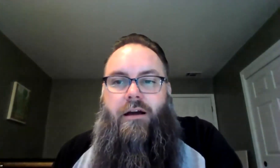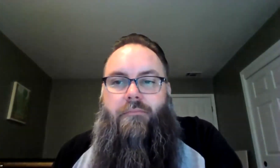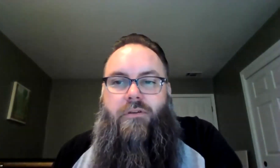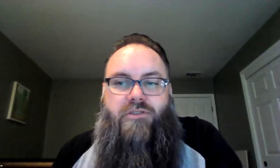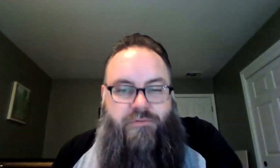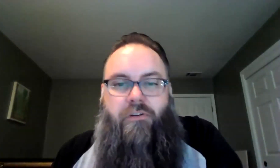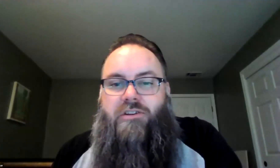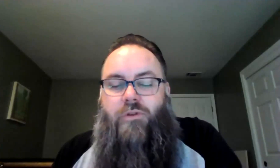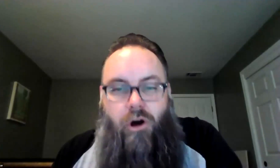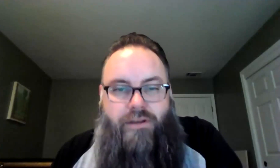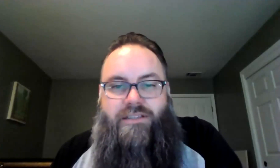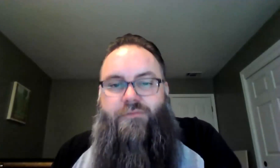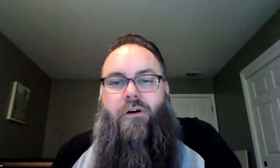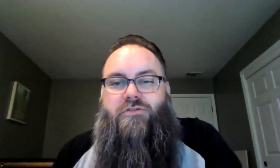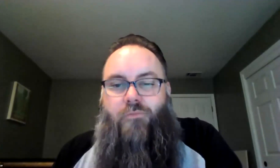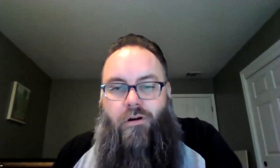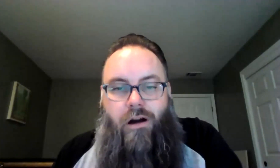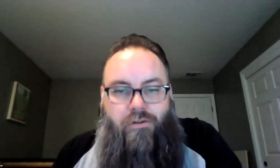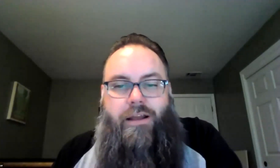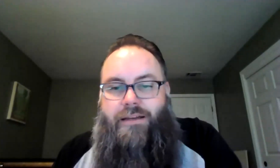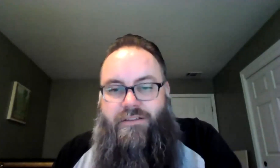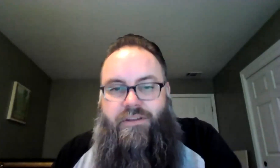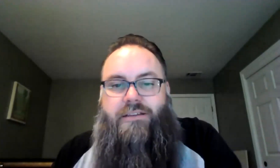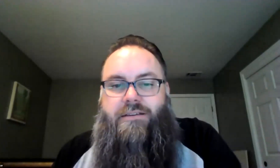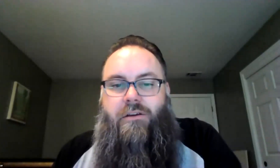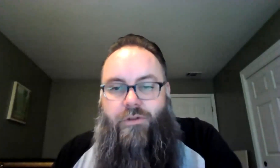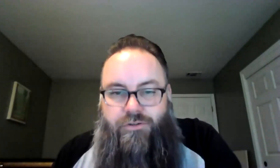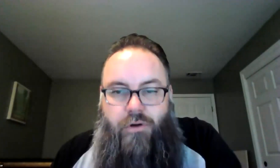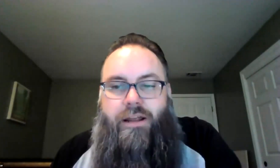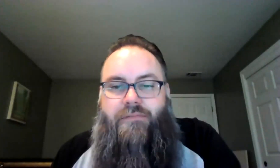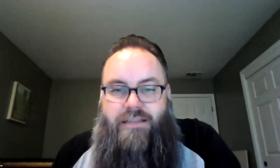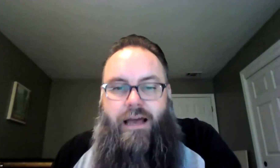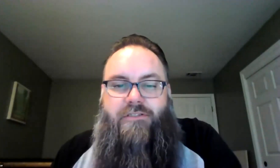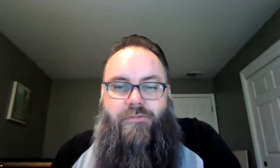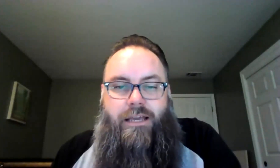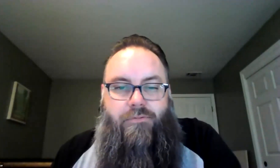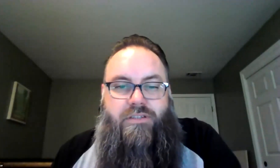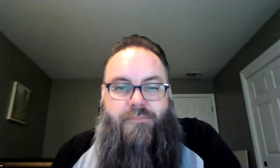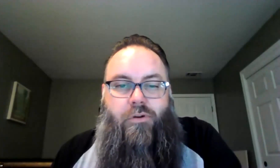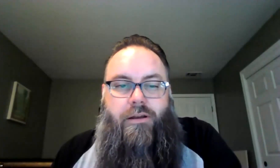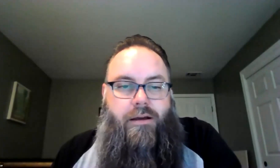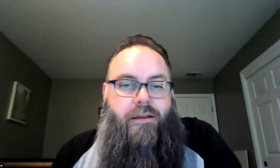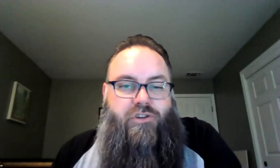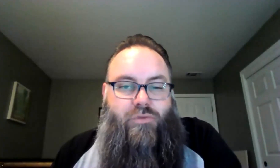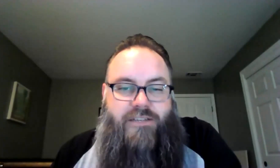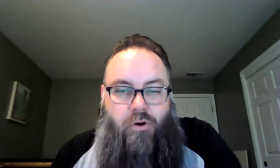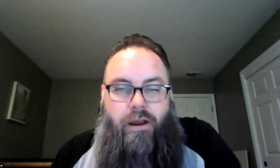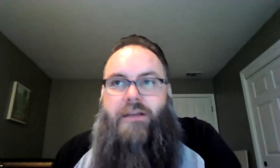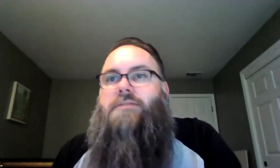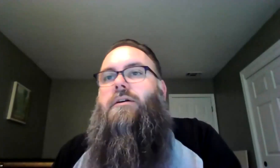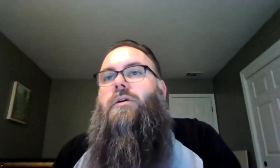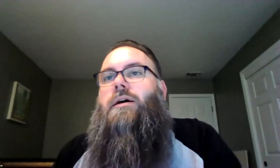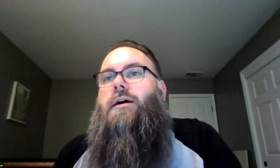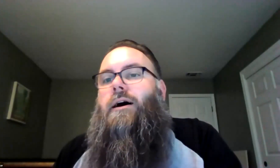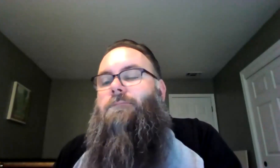it. Service providers will always default to more congregate activities when you don't have the staff to be able to support individualized